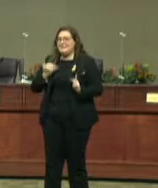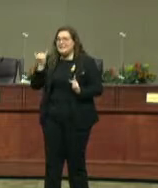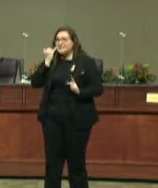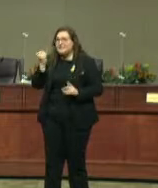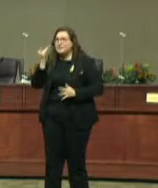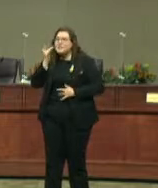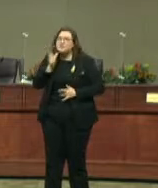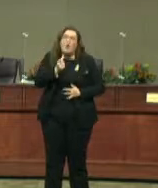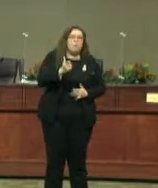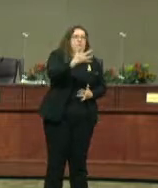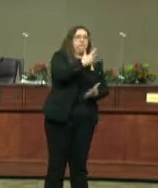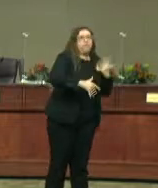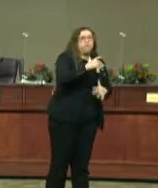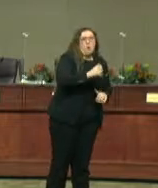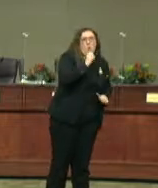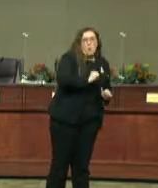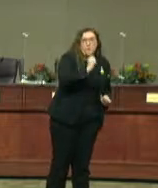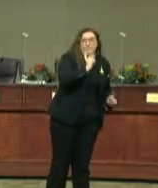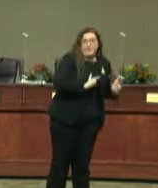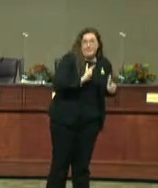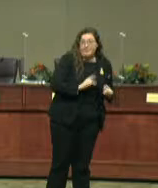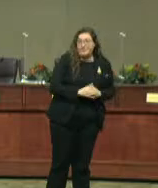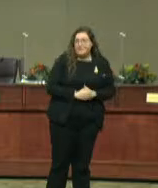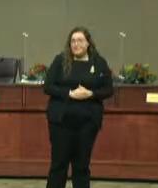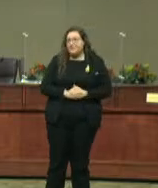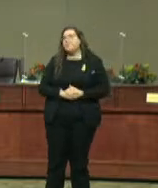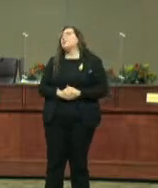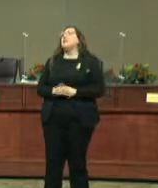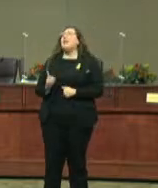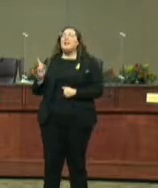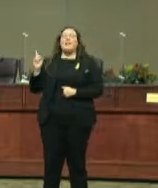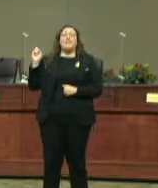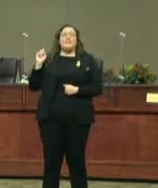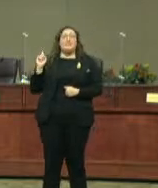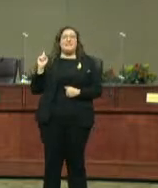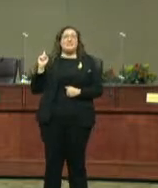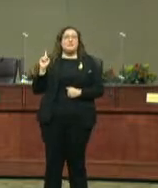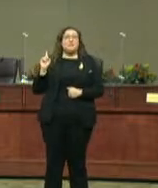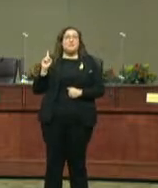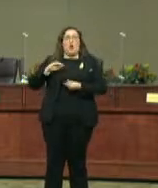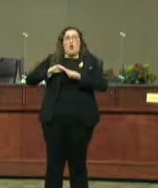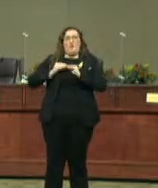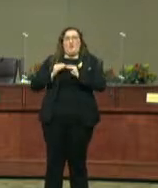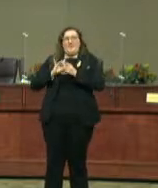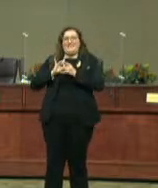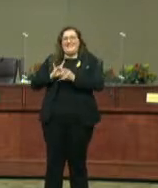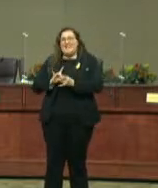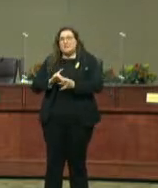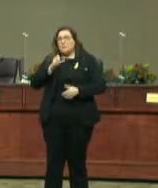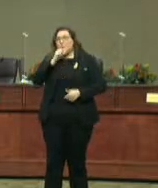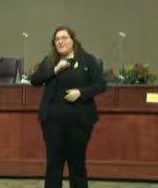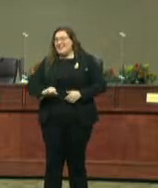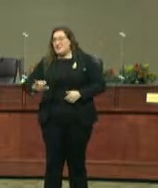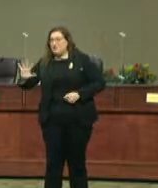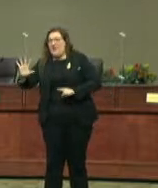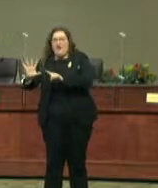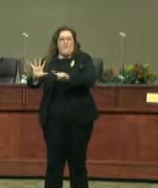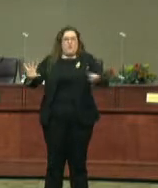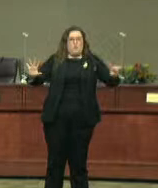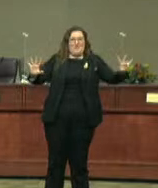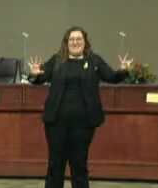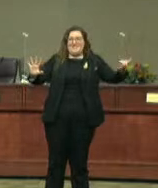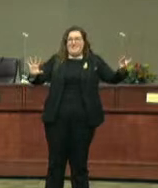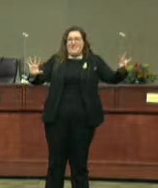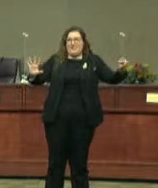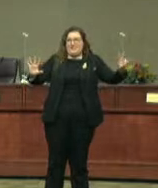This is the incidence rate for COVID-19 in cases 5 years of age to 70 years of age. And as you can